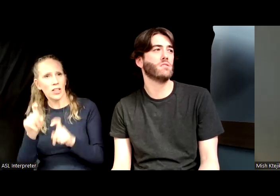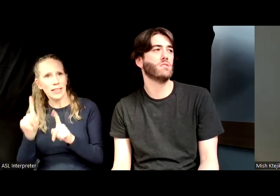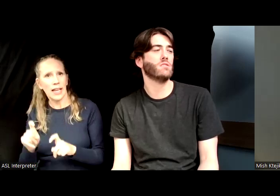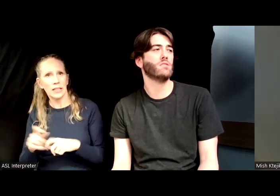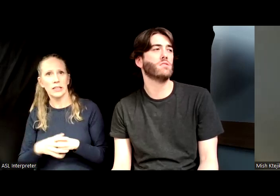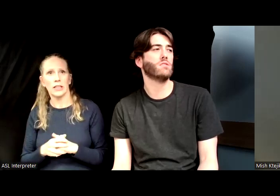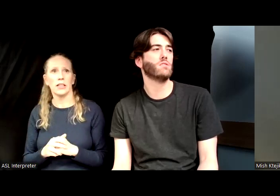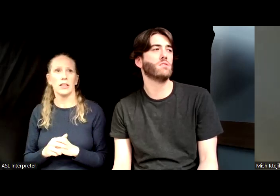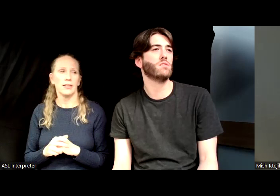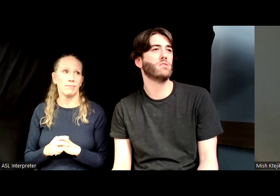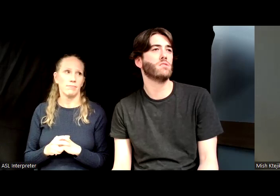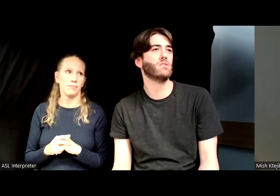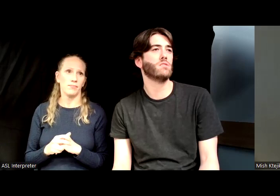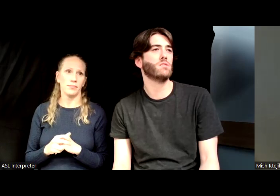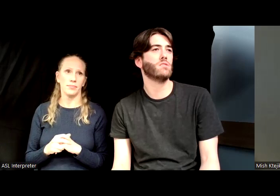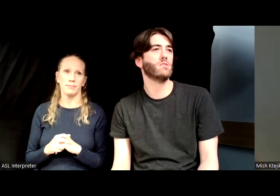Hold